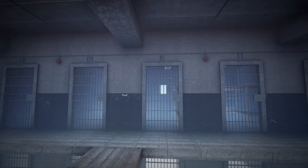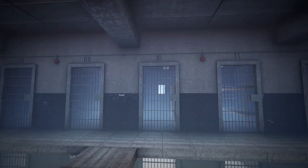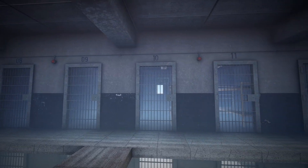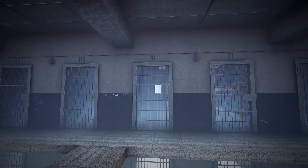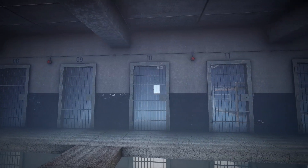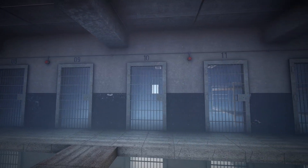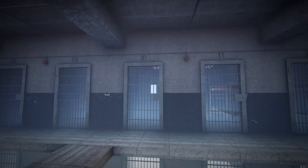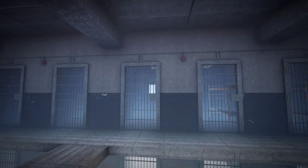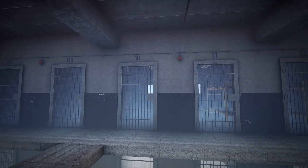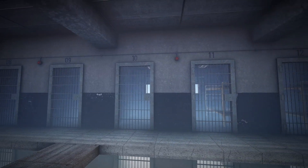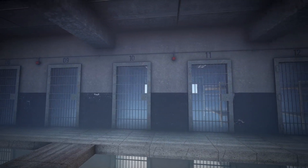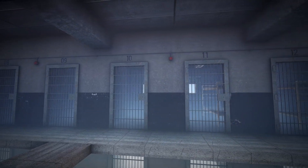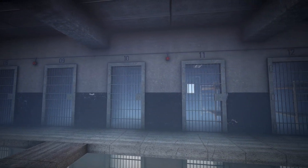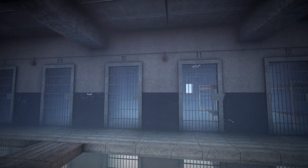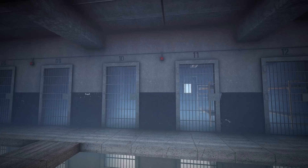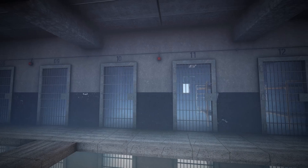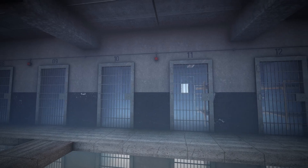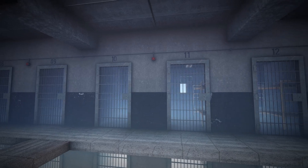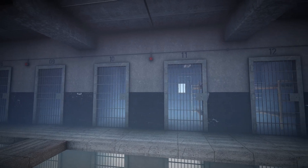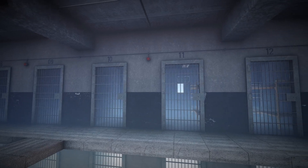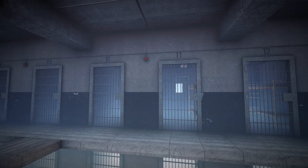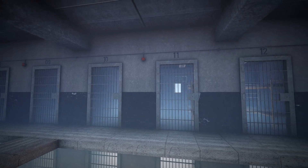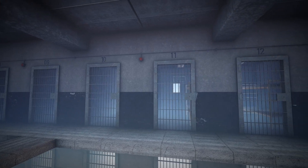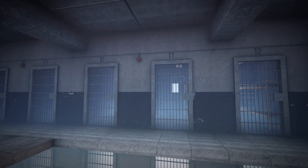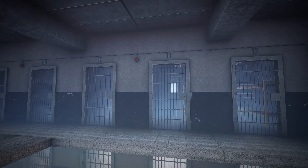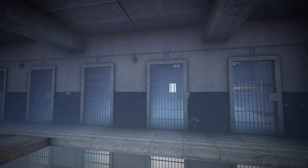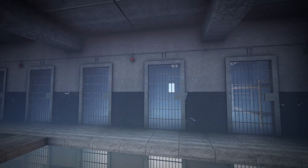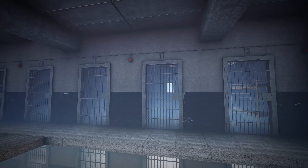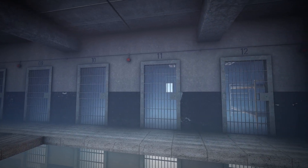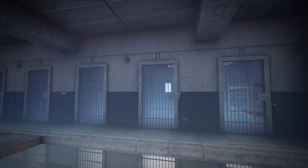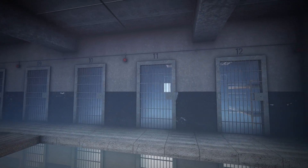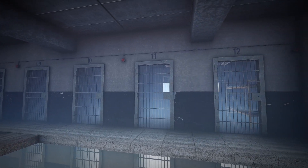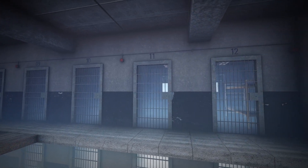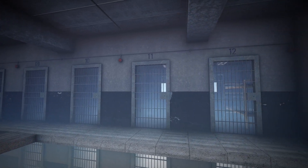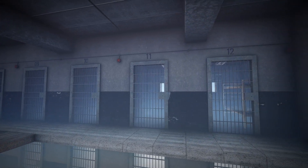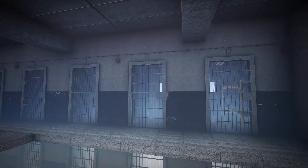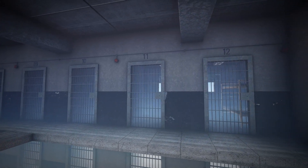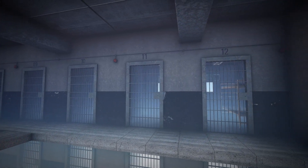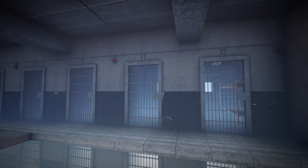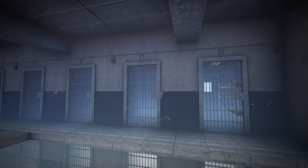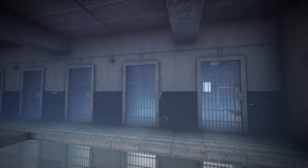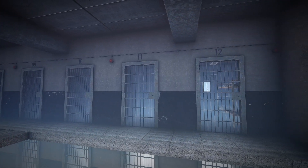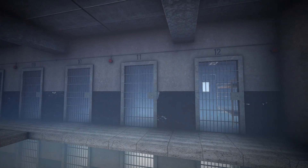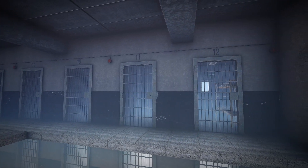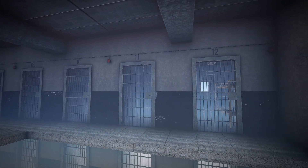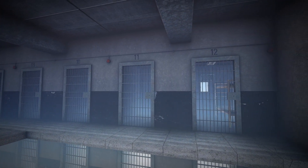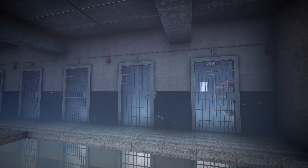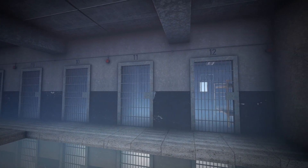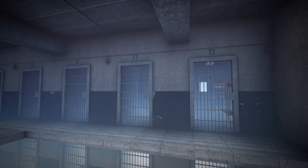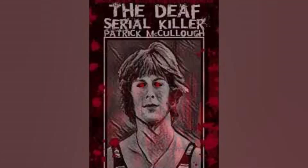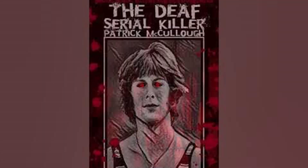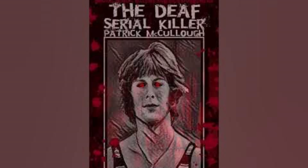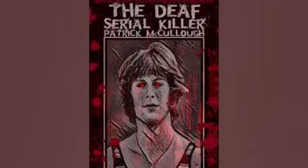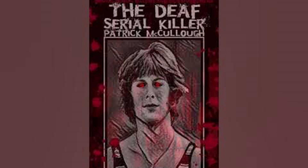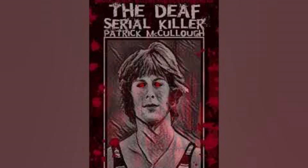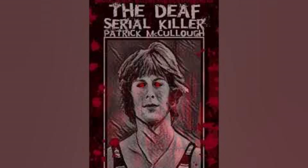free. His story was later dramatized in a TV movie called Dummy that came out in 1979. Patrick